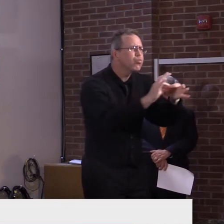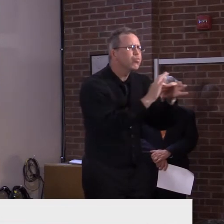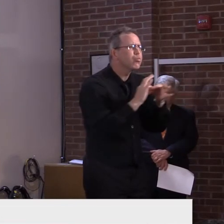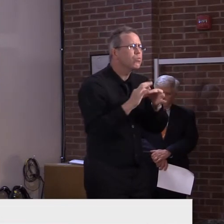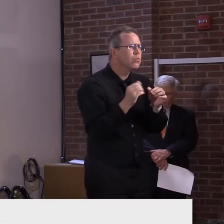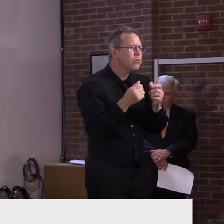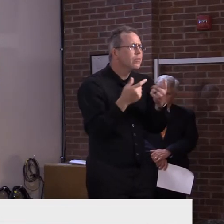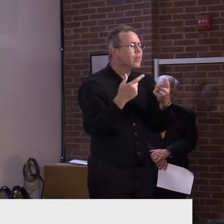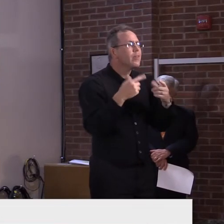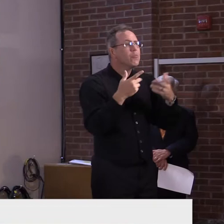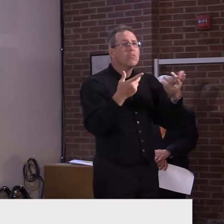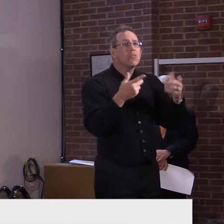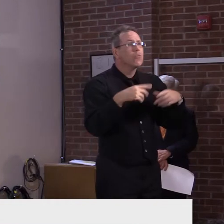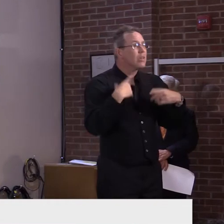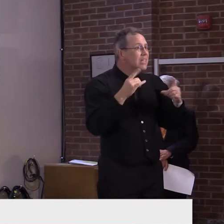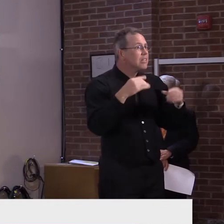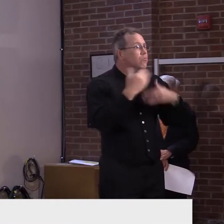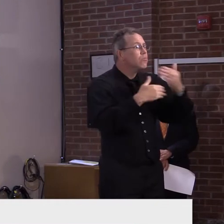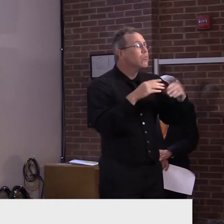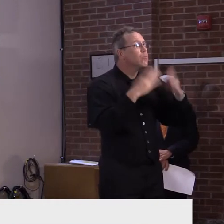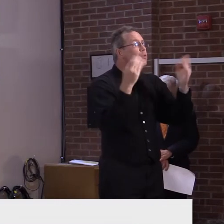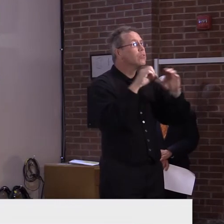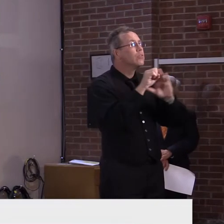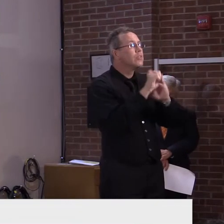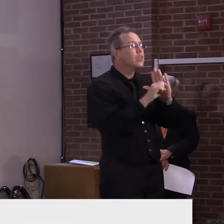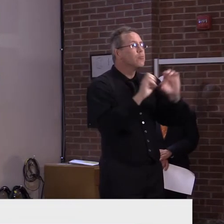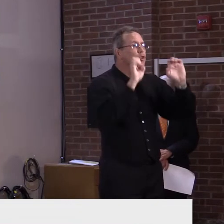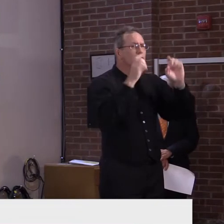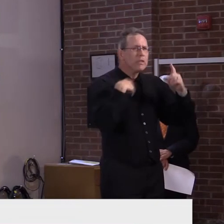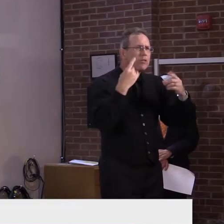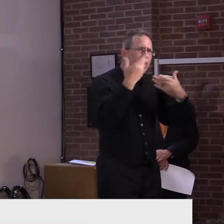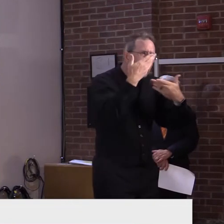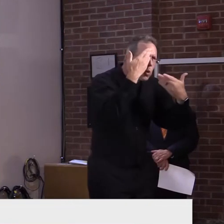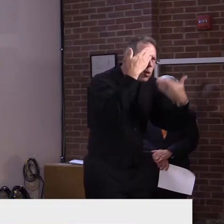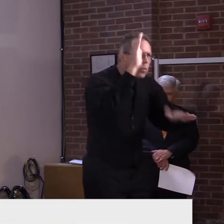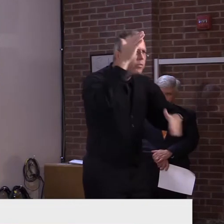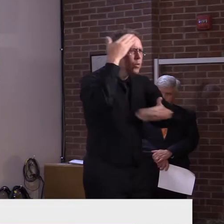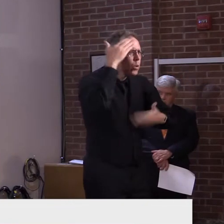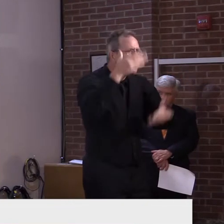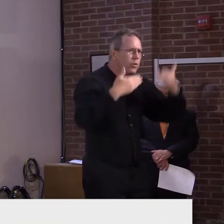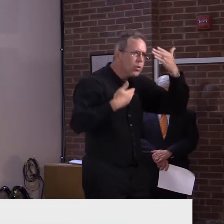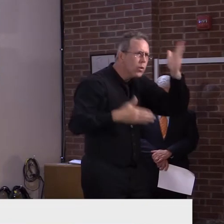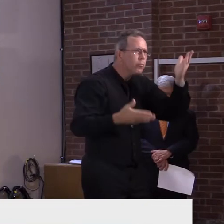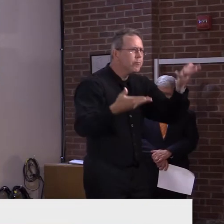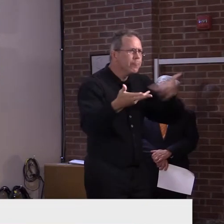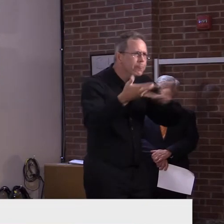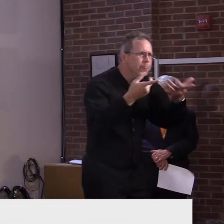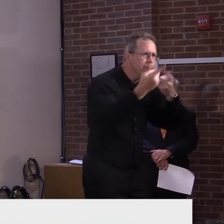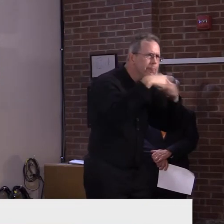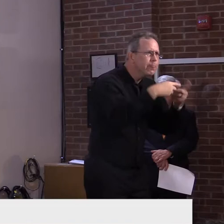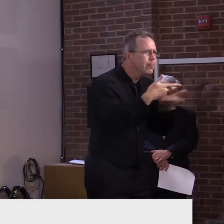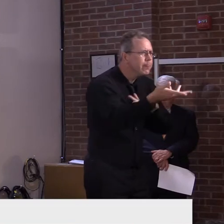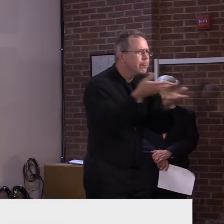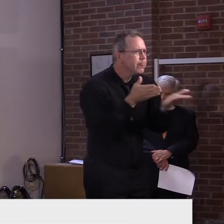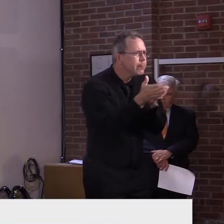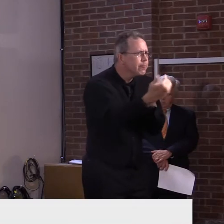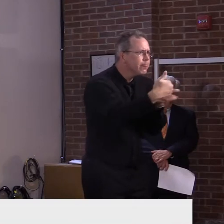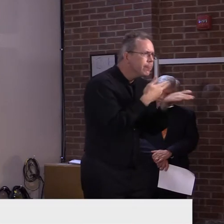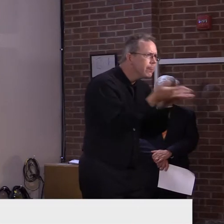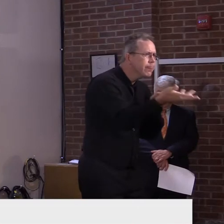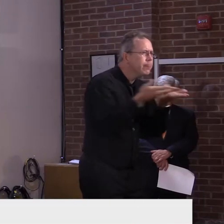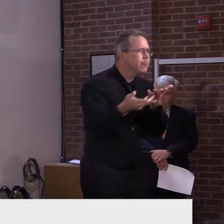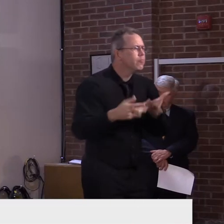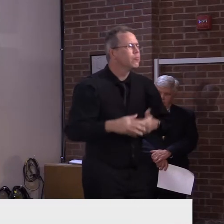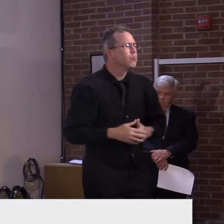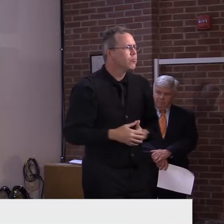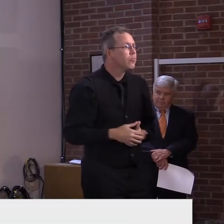Our recommendation to require masks for the first 10 days of schools is tied to student vaccination rate of 80% in each school.